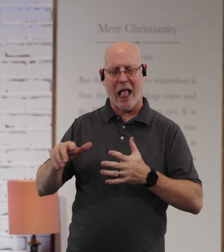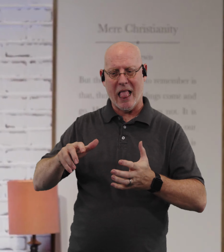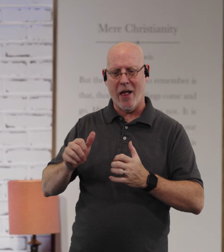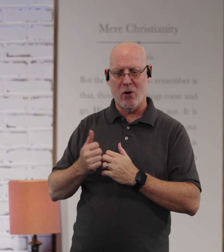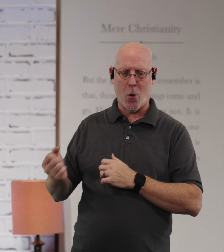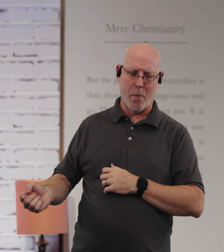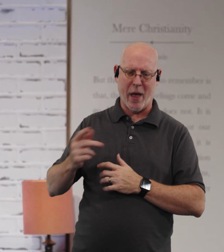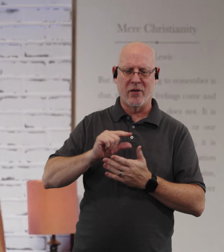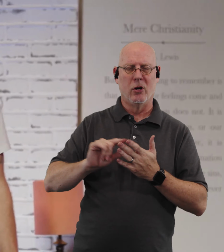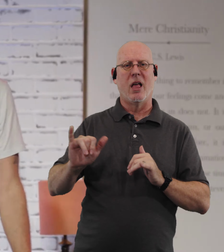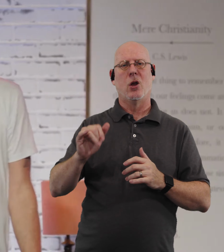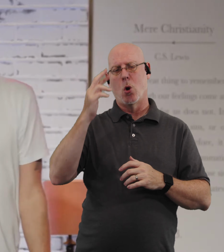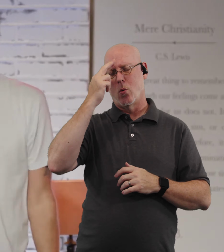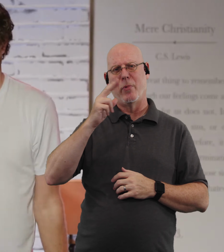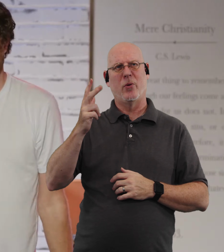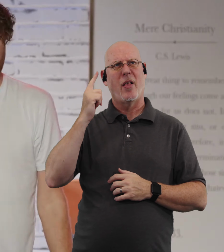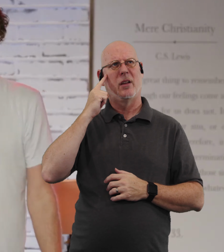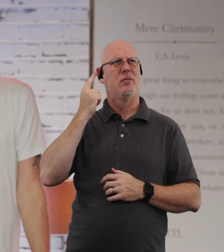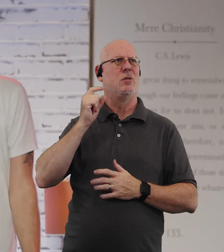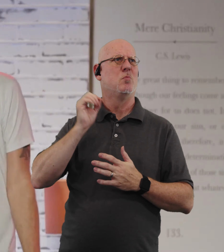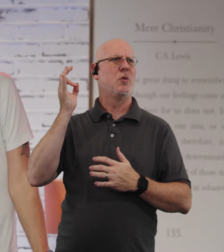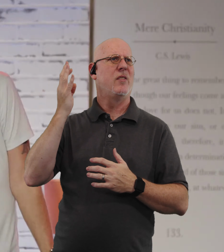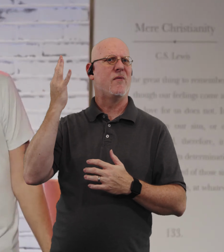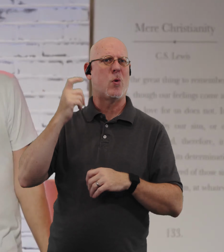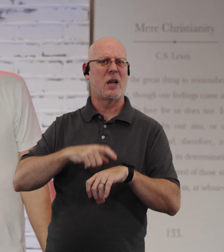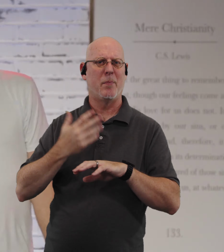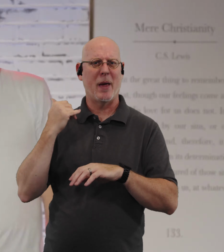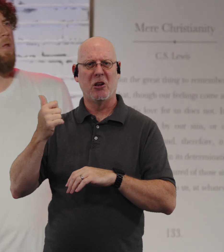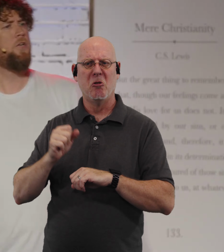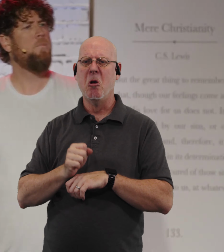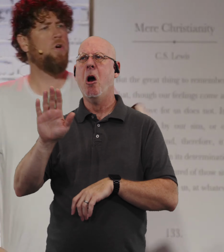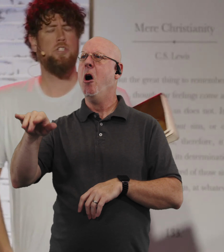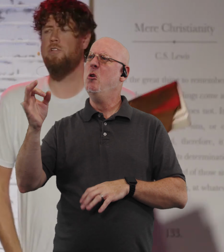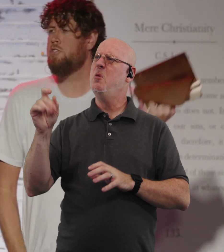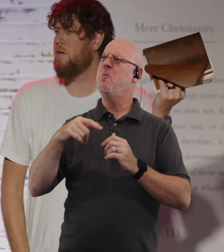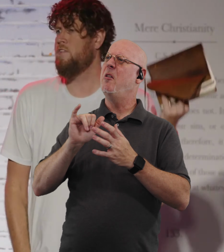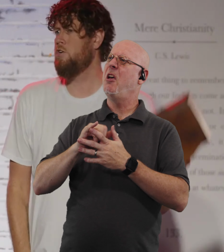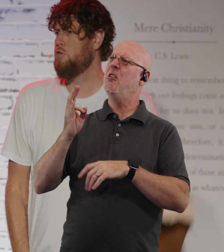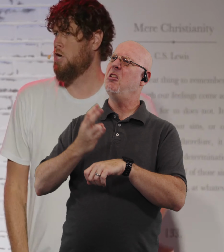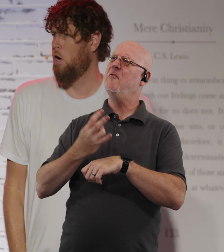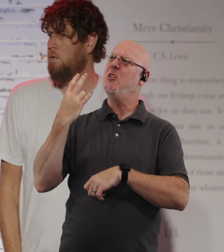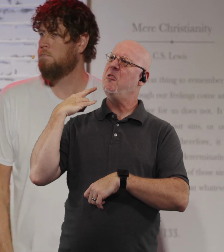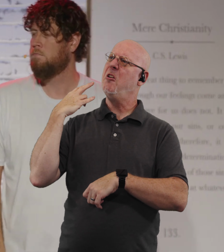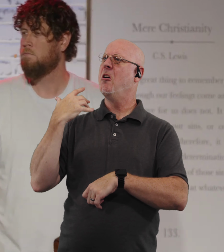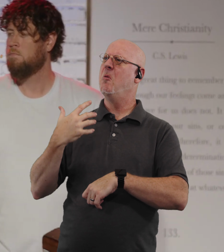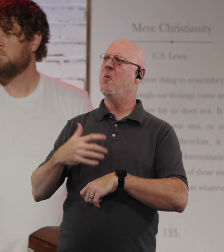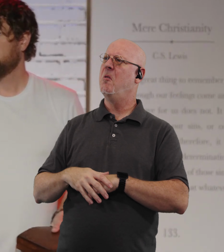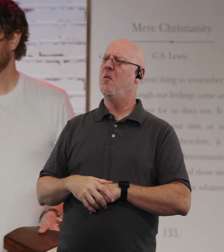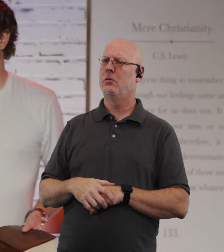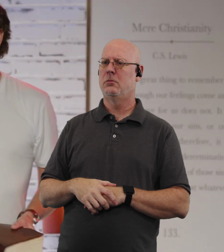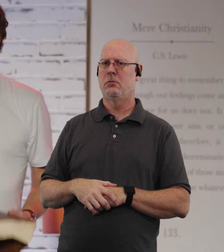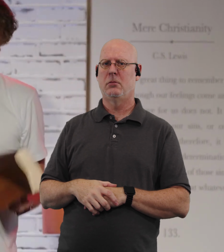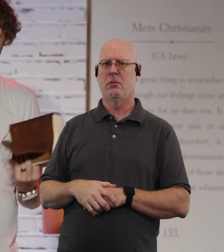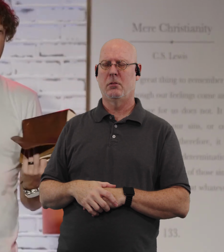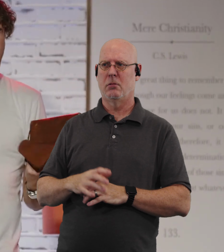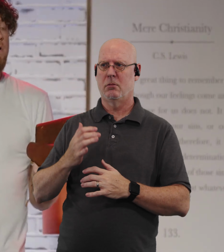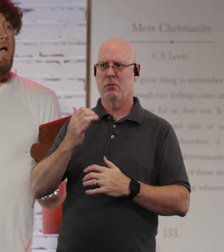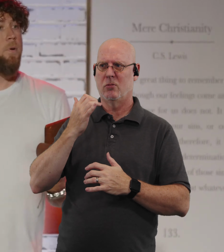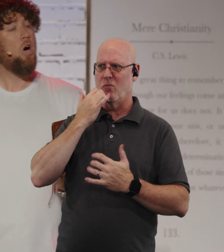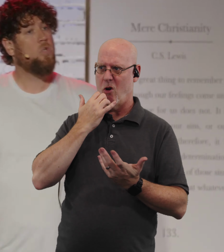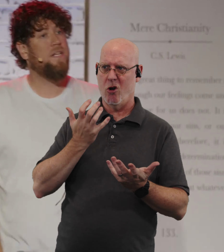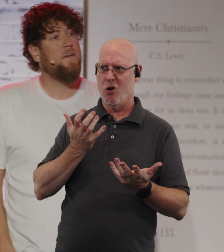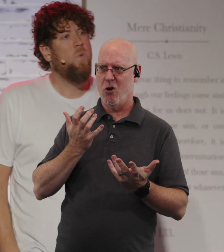chuckle when we go back to a text like Romans 3. I think I've preached on it 4 times over the last 10 years. And people be like, you preached on this 7 years ago. As if that's a